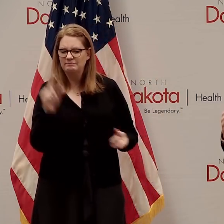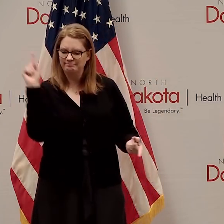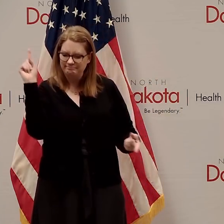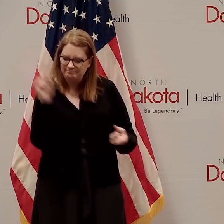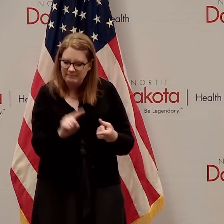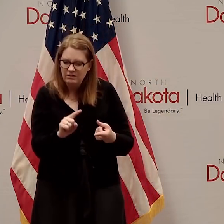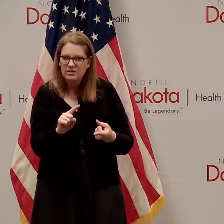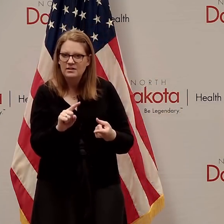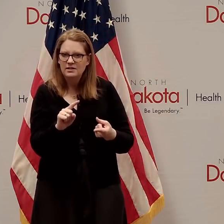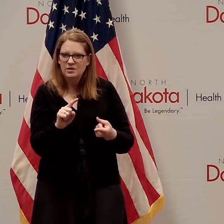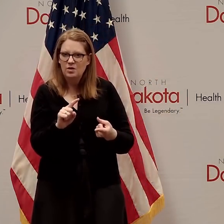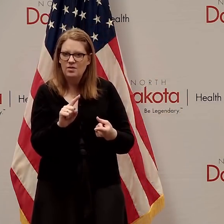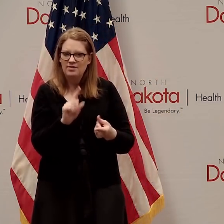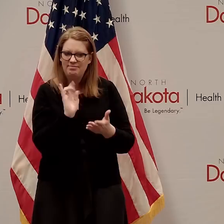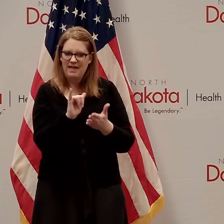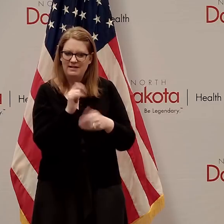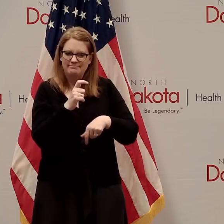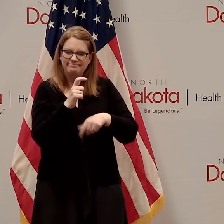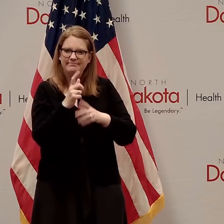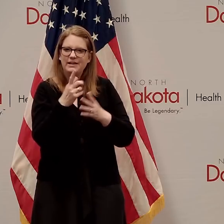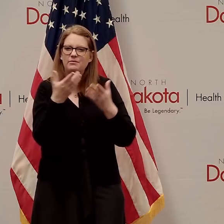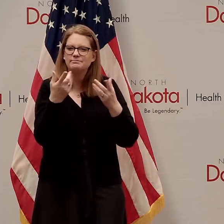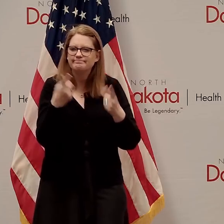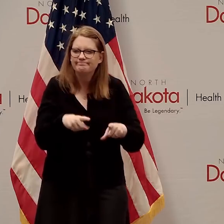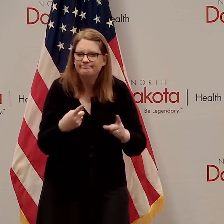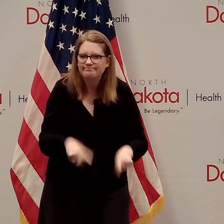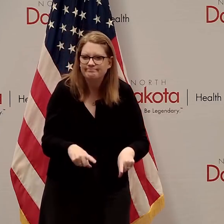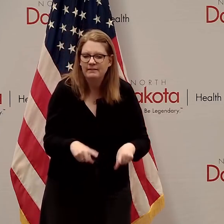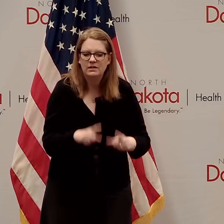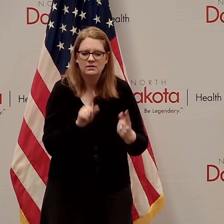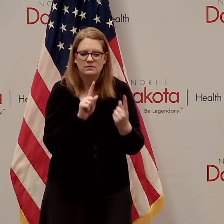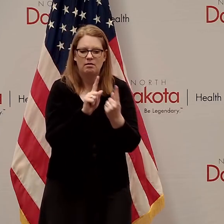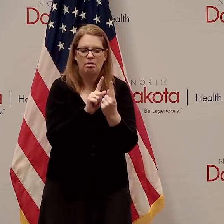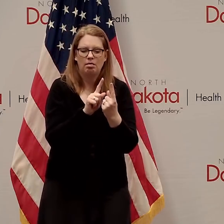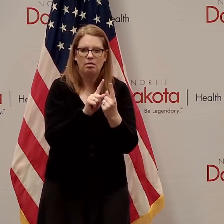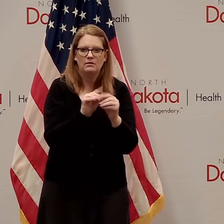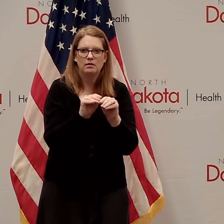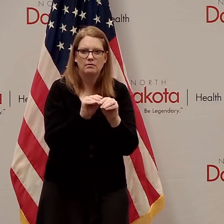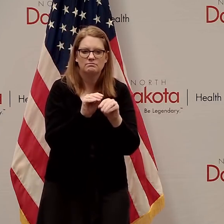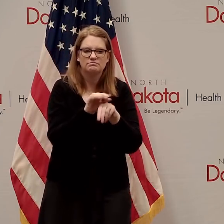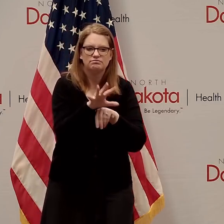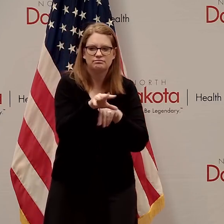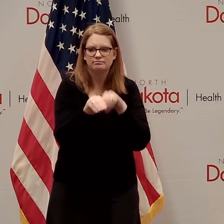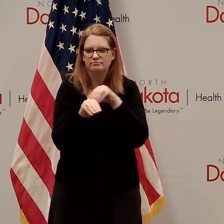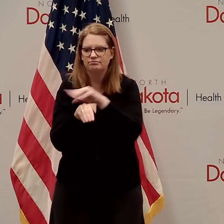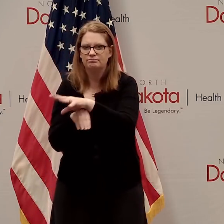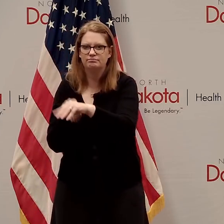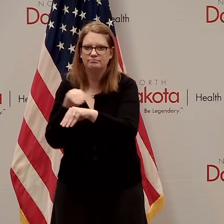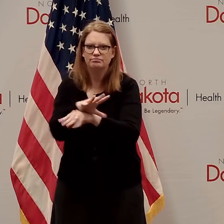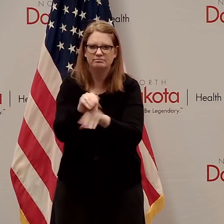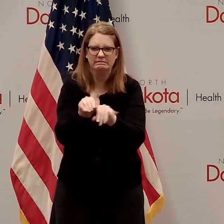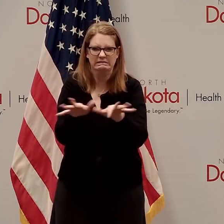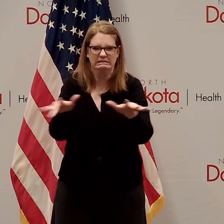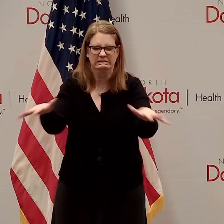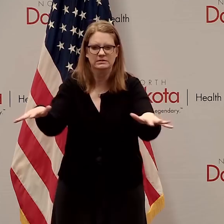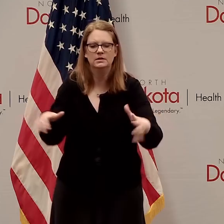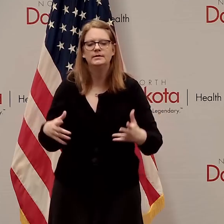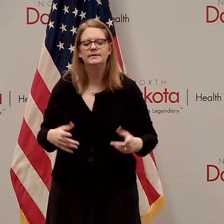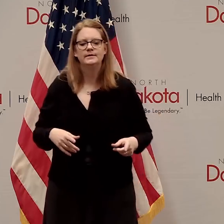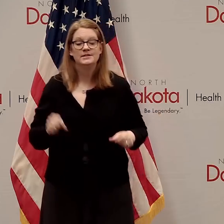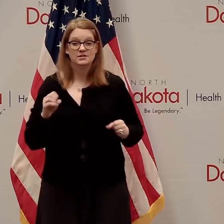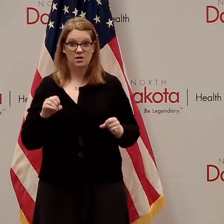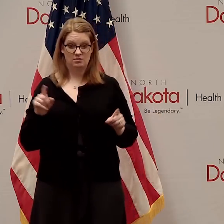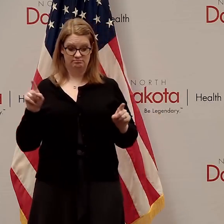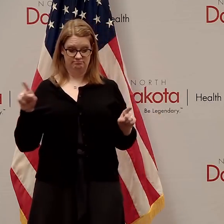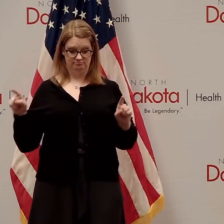contact moments by the physical distancing and all the North Dakota smart actions. The voices on both sides of